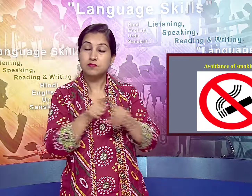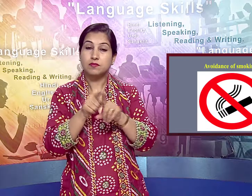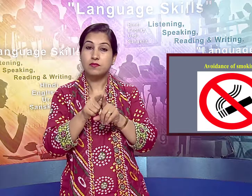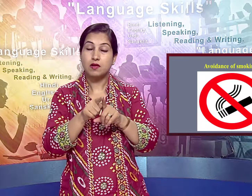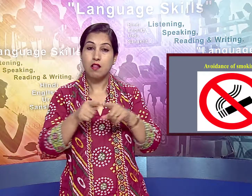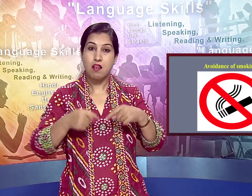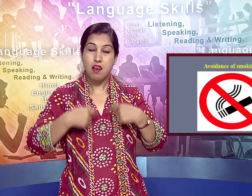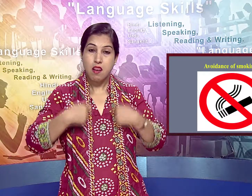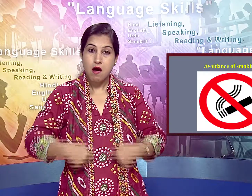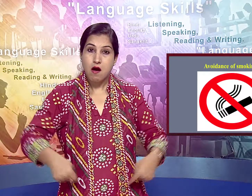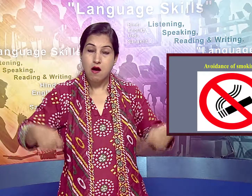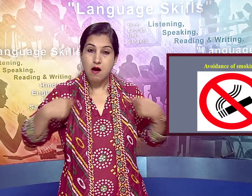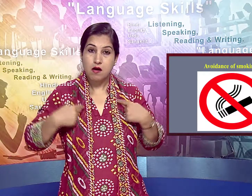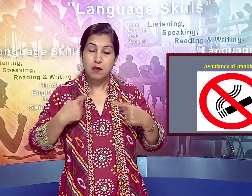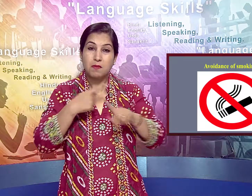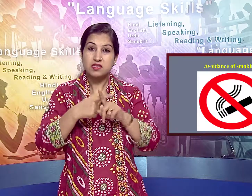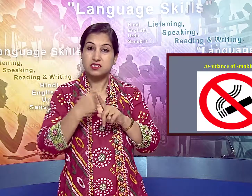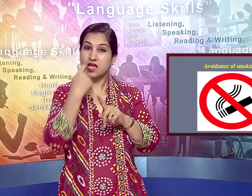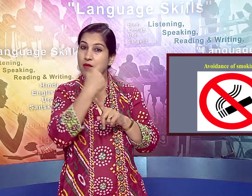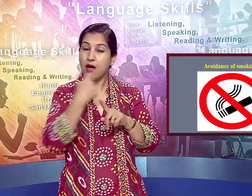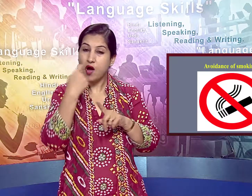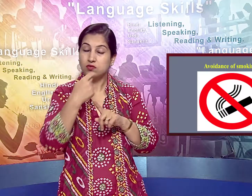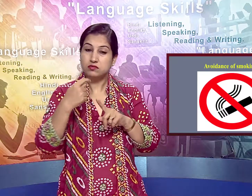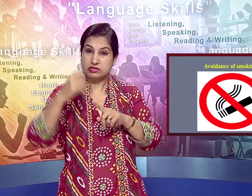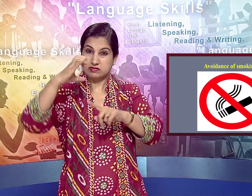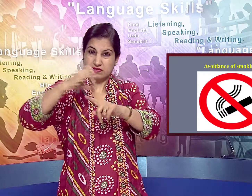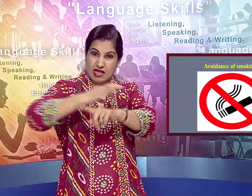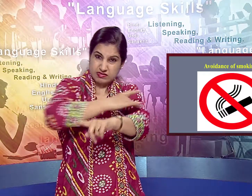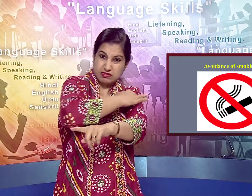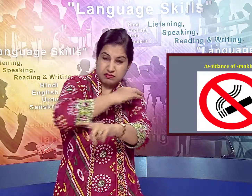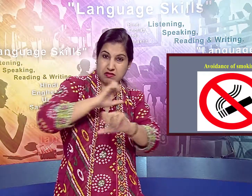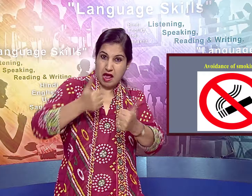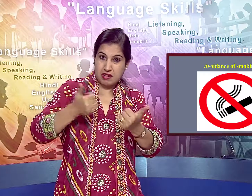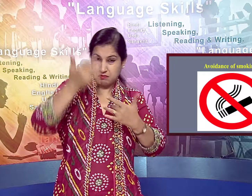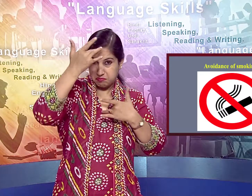and cause of lungs and mouth cancers.